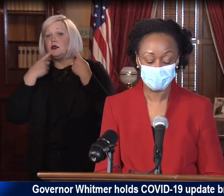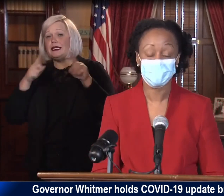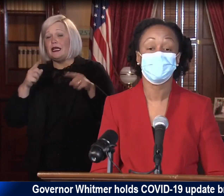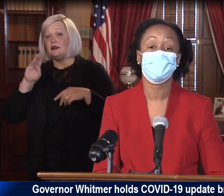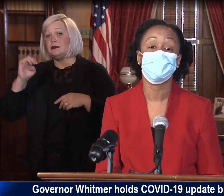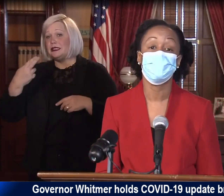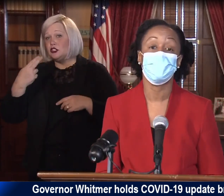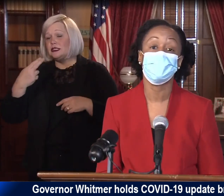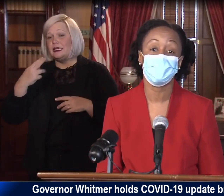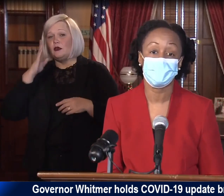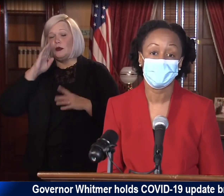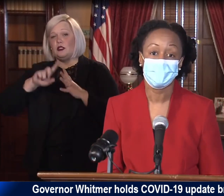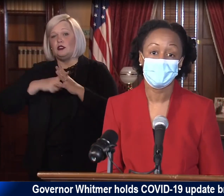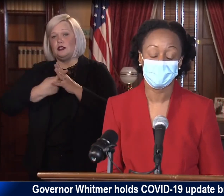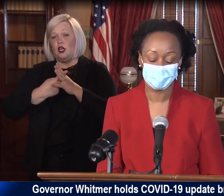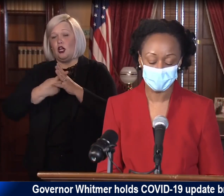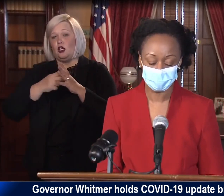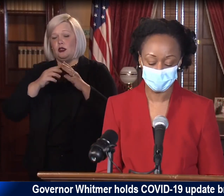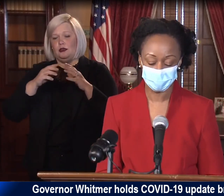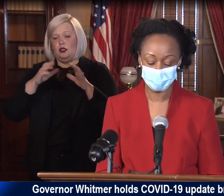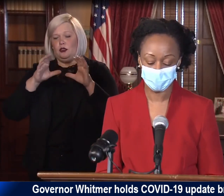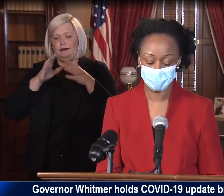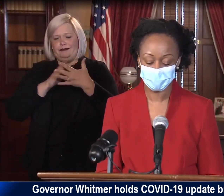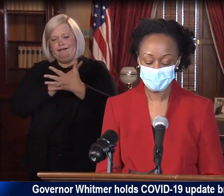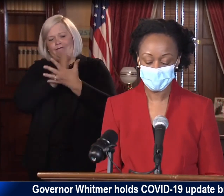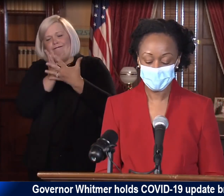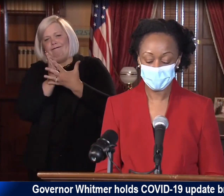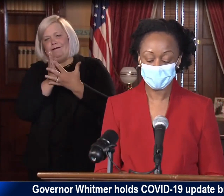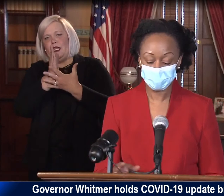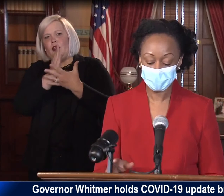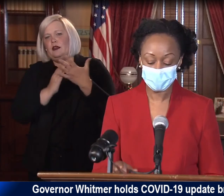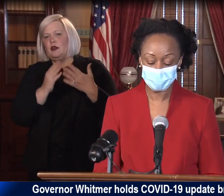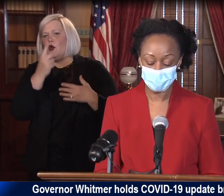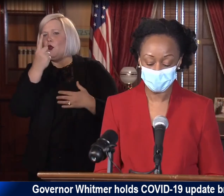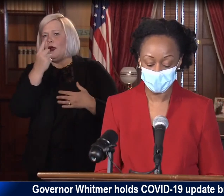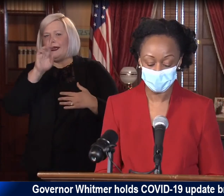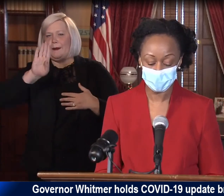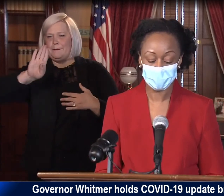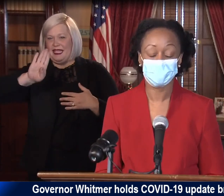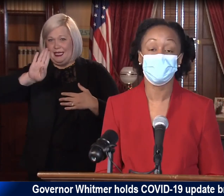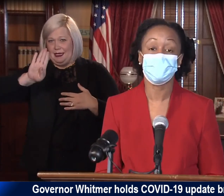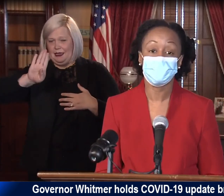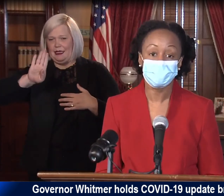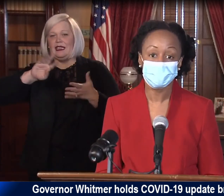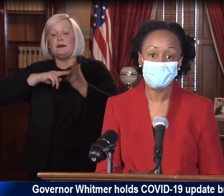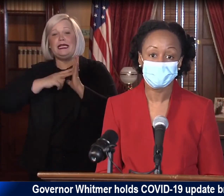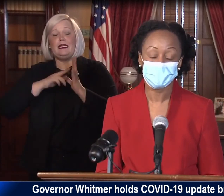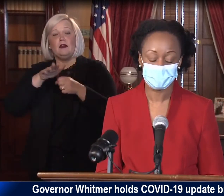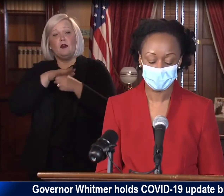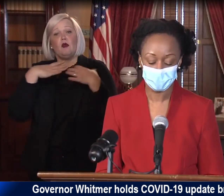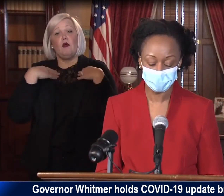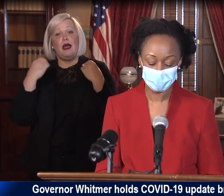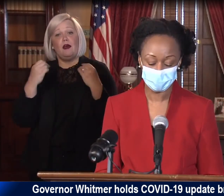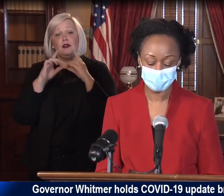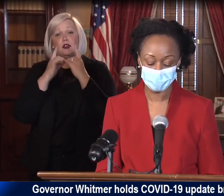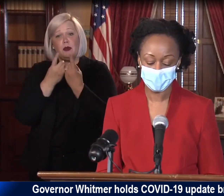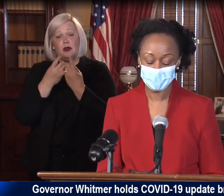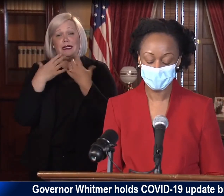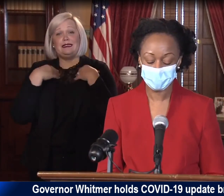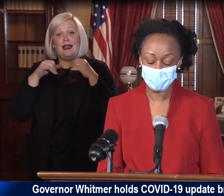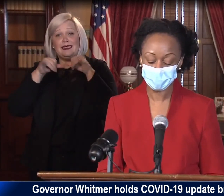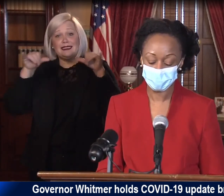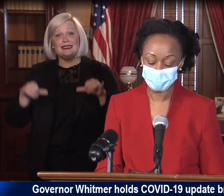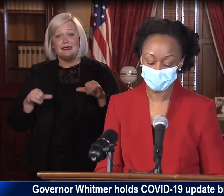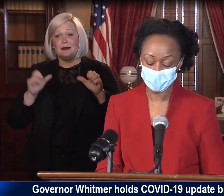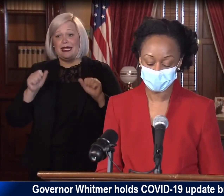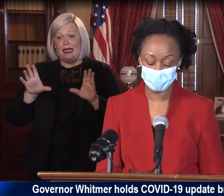moving forward with phase 1B of its vaccination plan. And we're pleased that starting Monday, local health departments and health systems